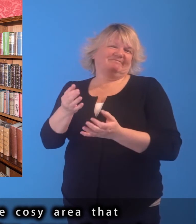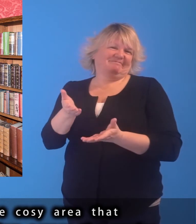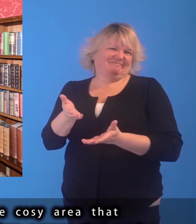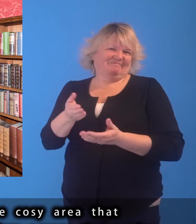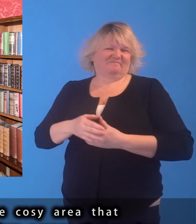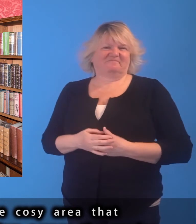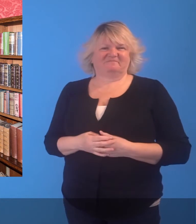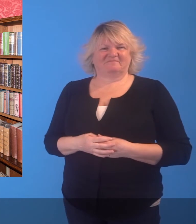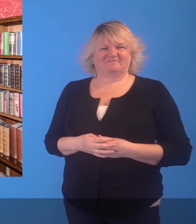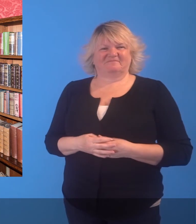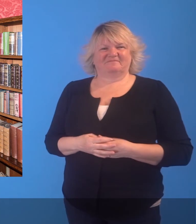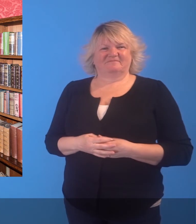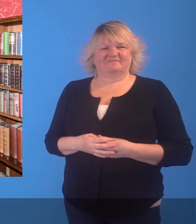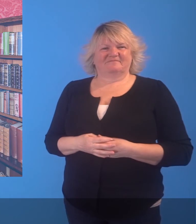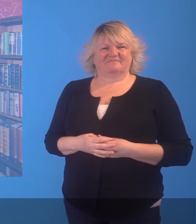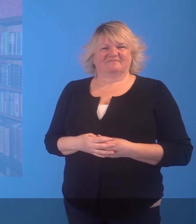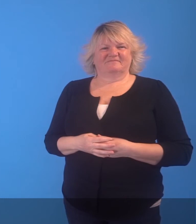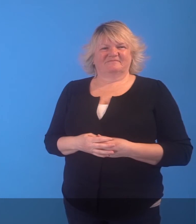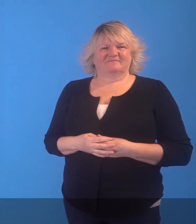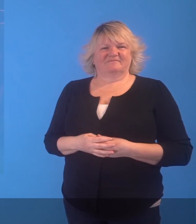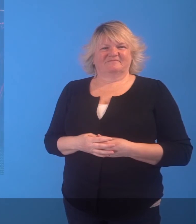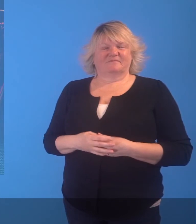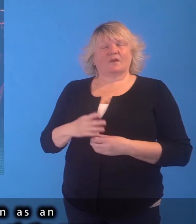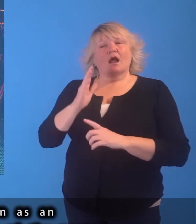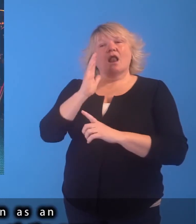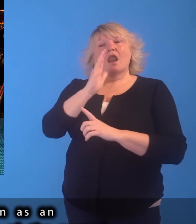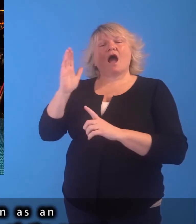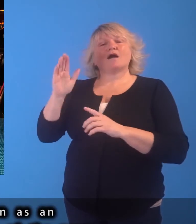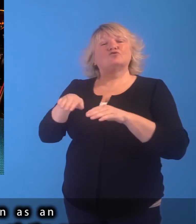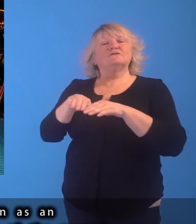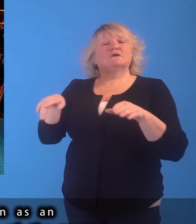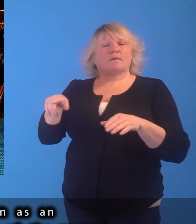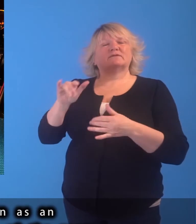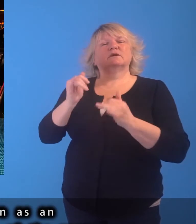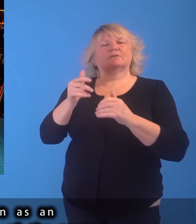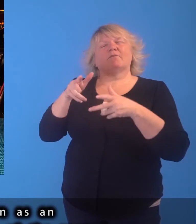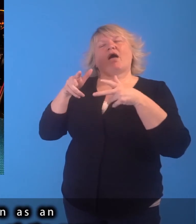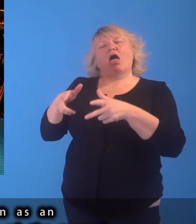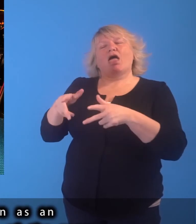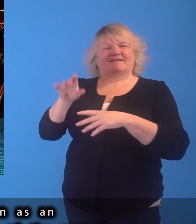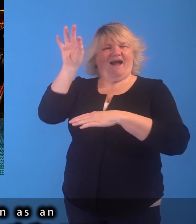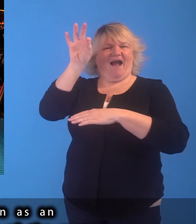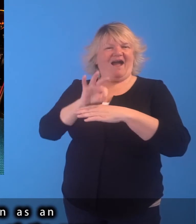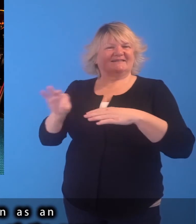enjoying a 5-course meal and some excellent conversation.